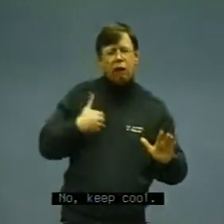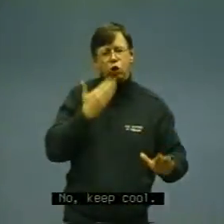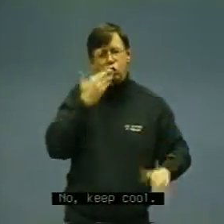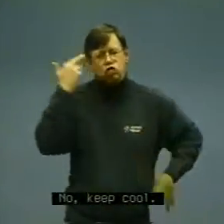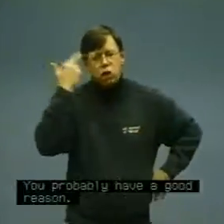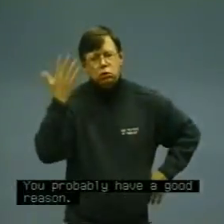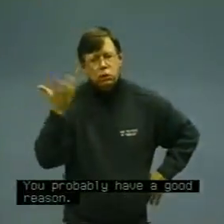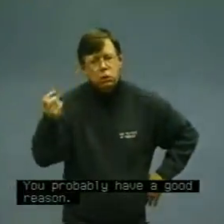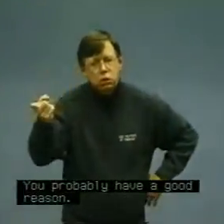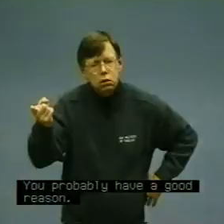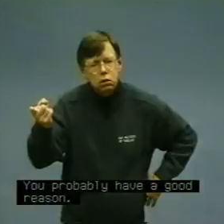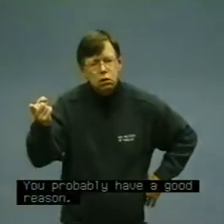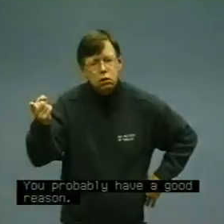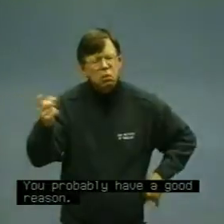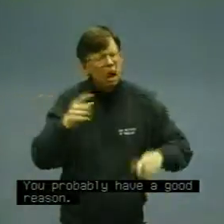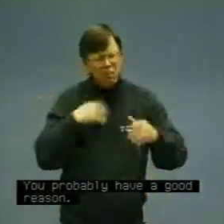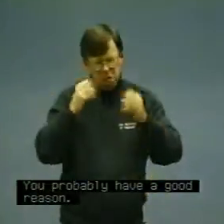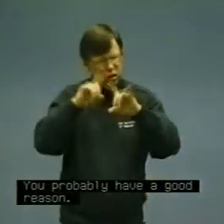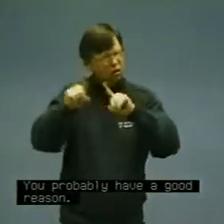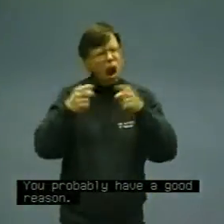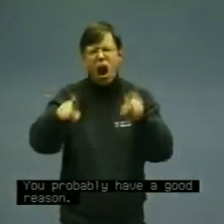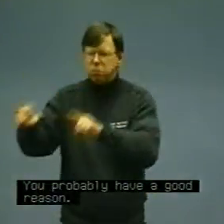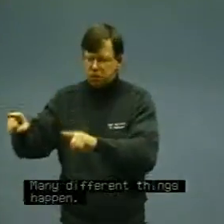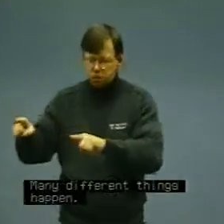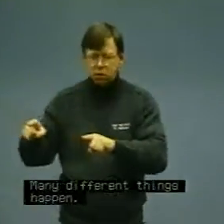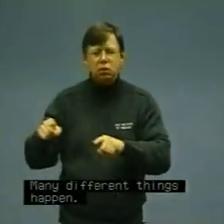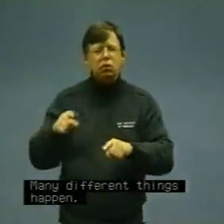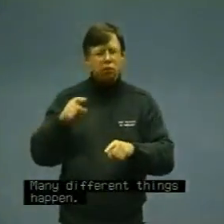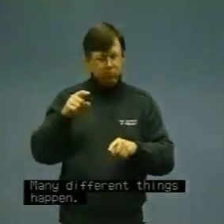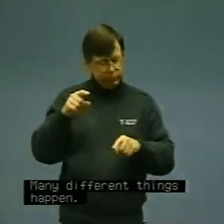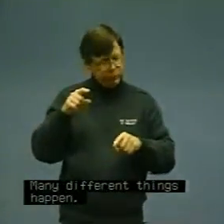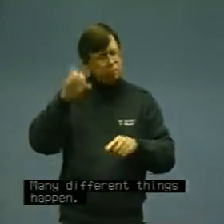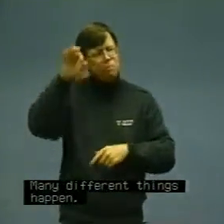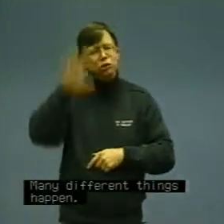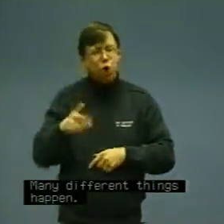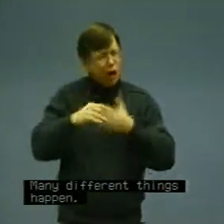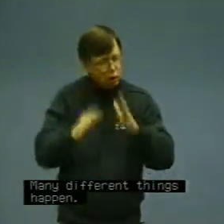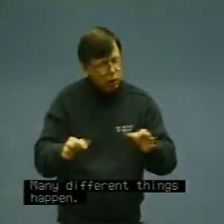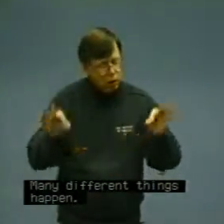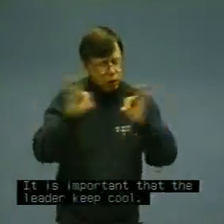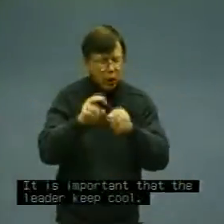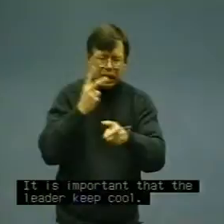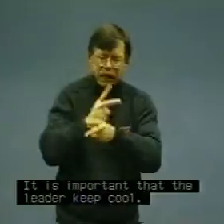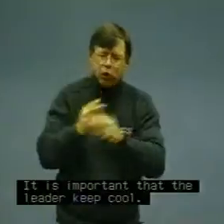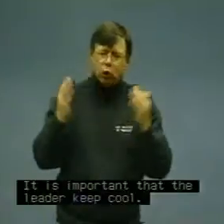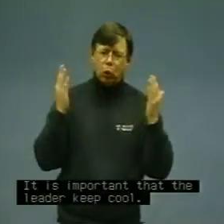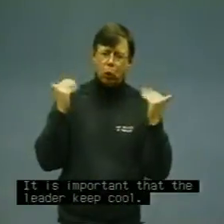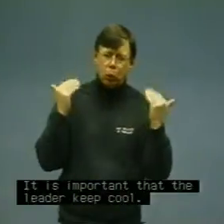Keep cool. You probably have a good reason. Many different things happen. It is